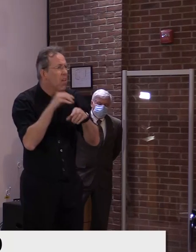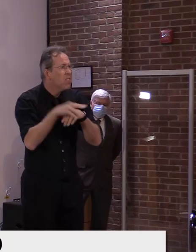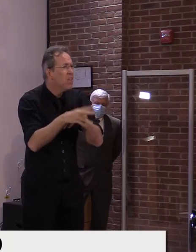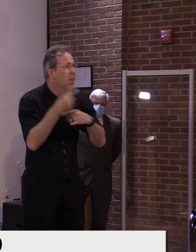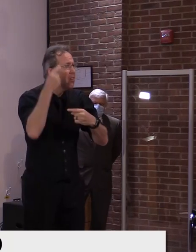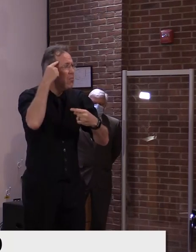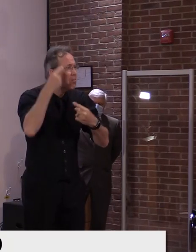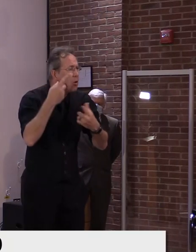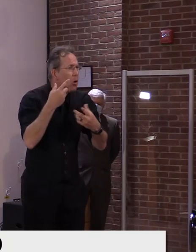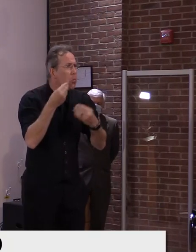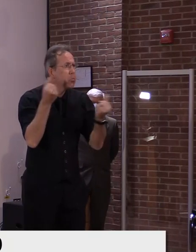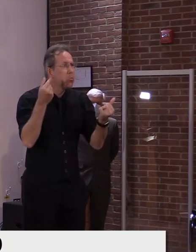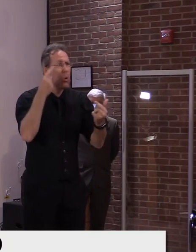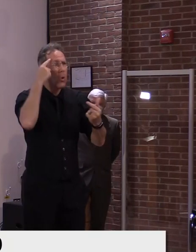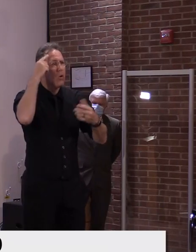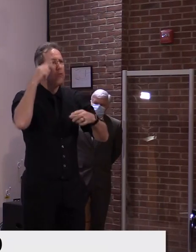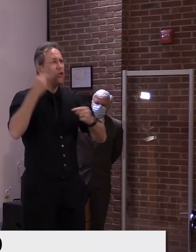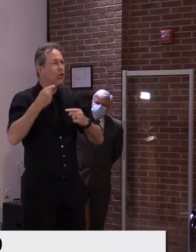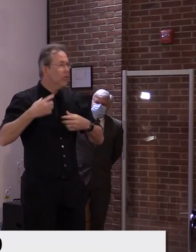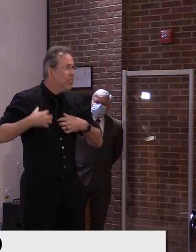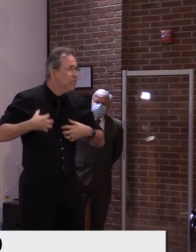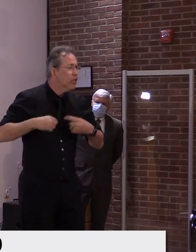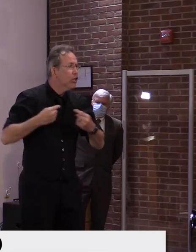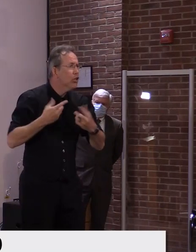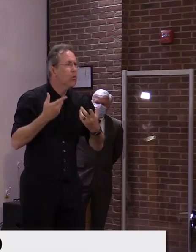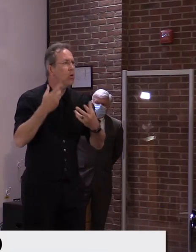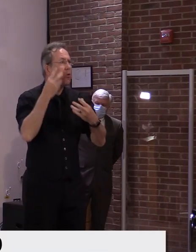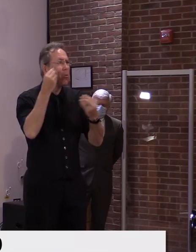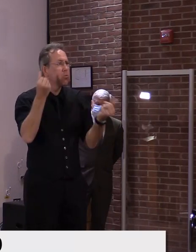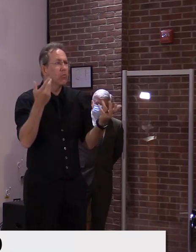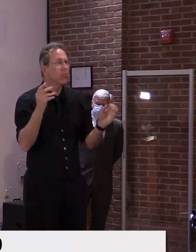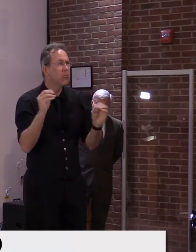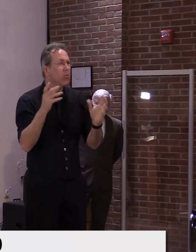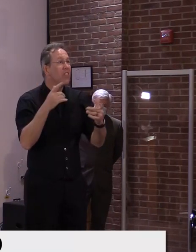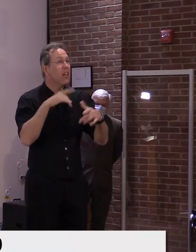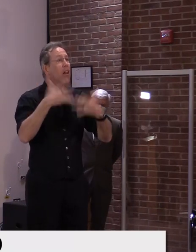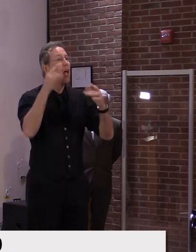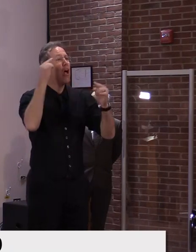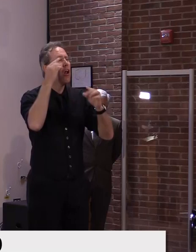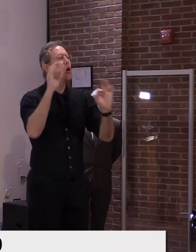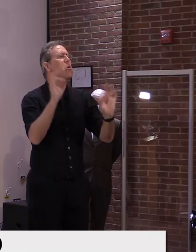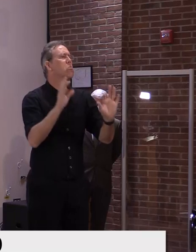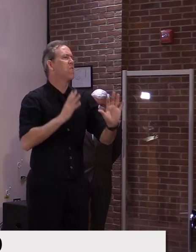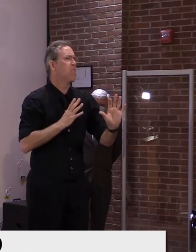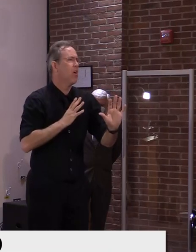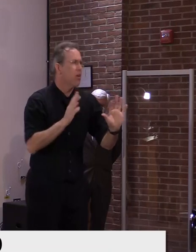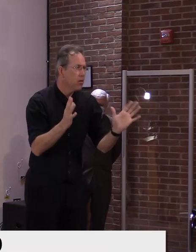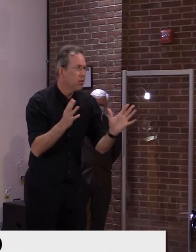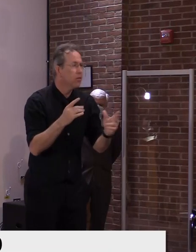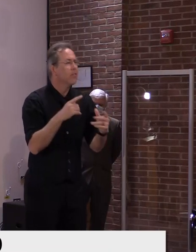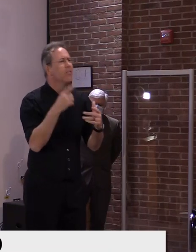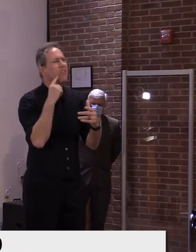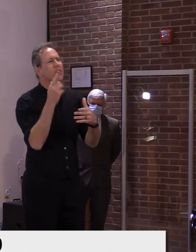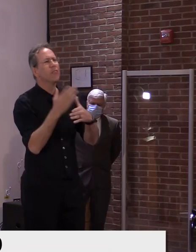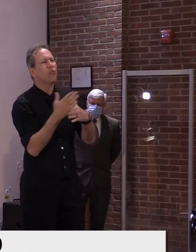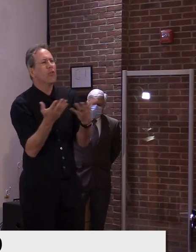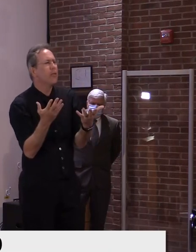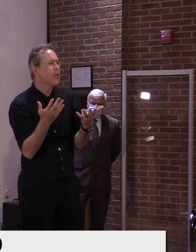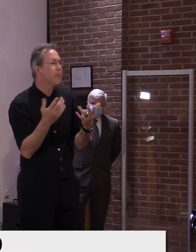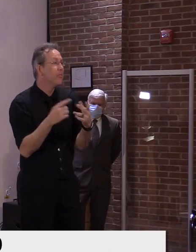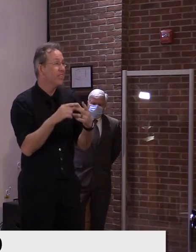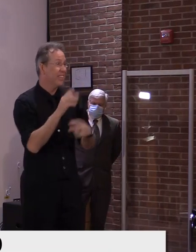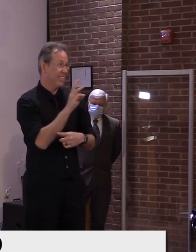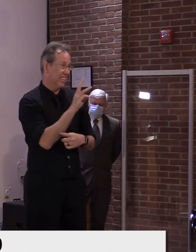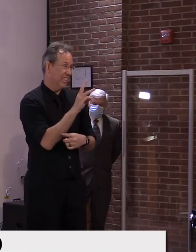it most likely won't be the worst headache of your life. If you're in this window of time, which appears to be within a week